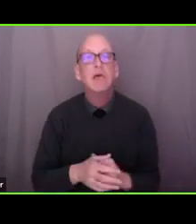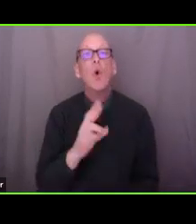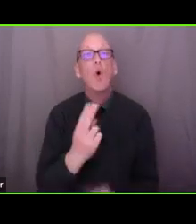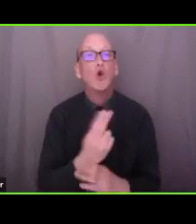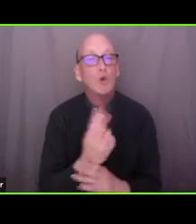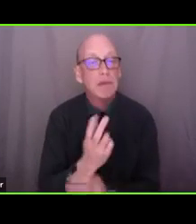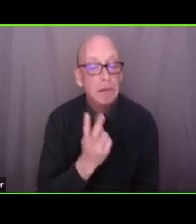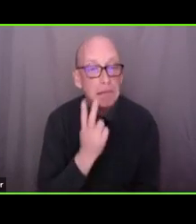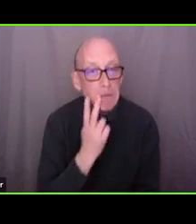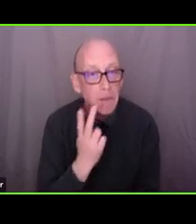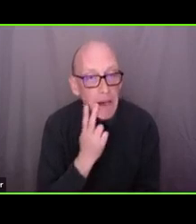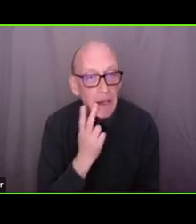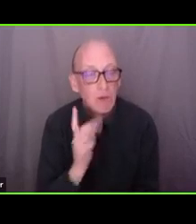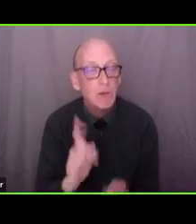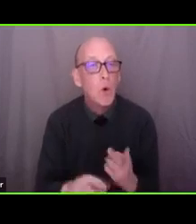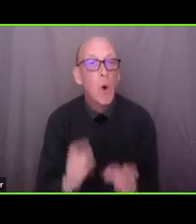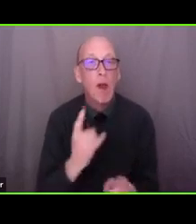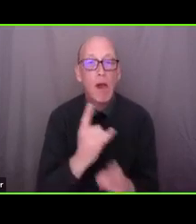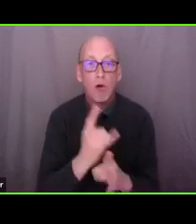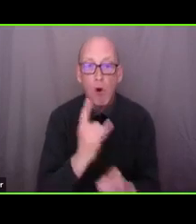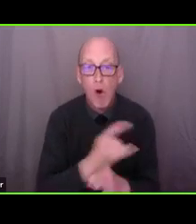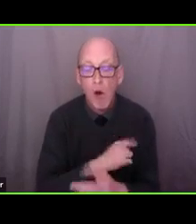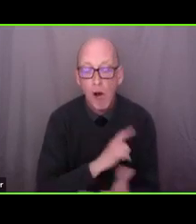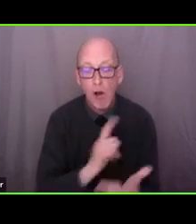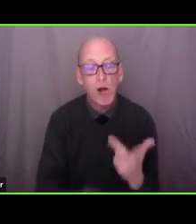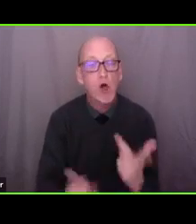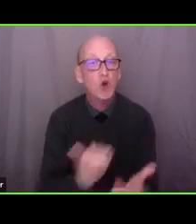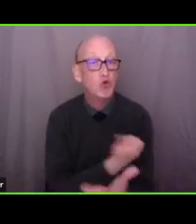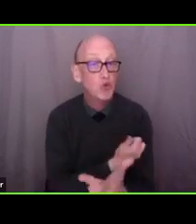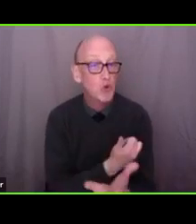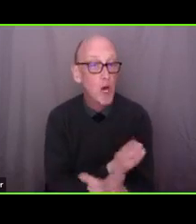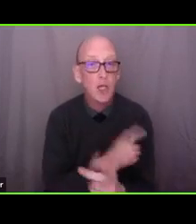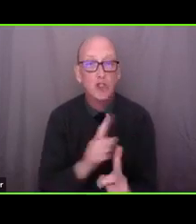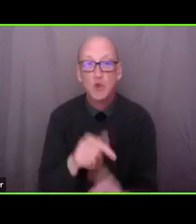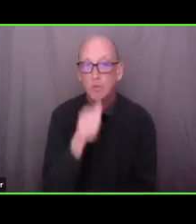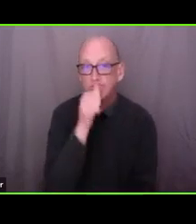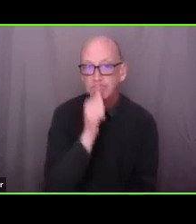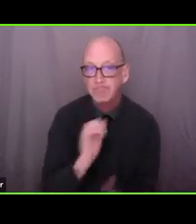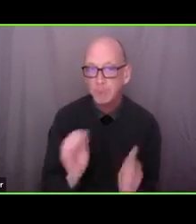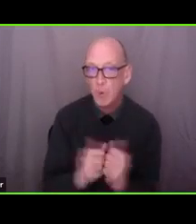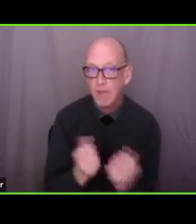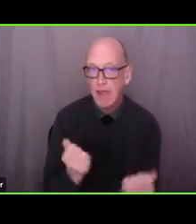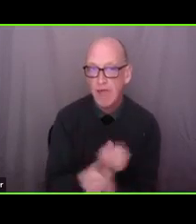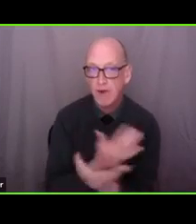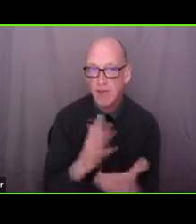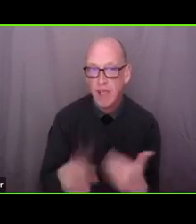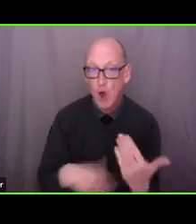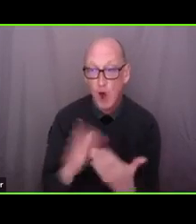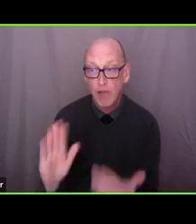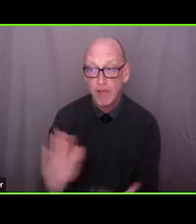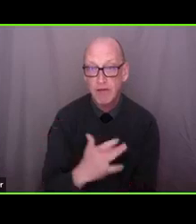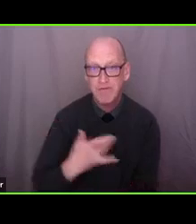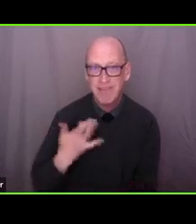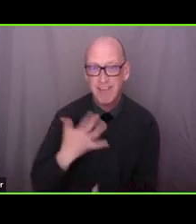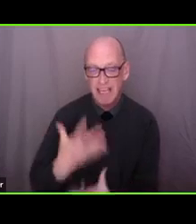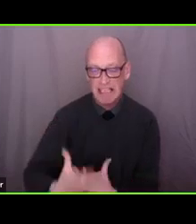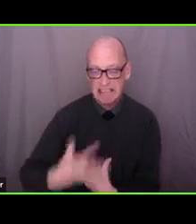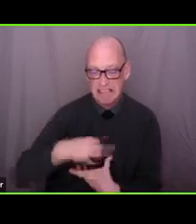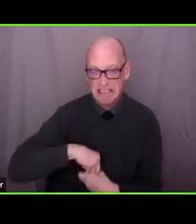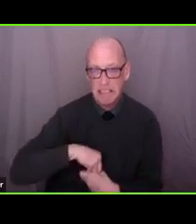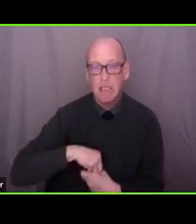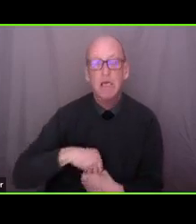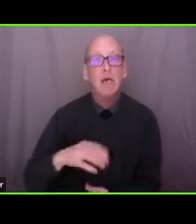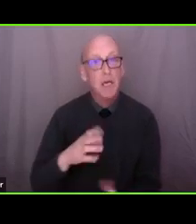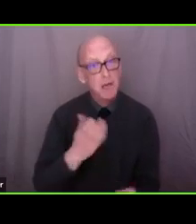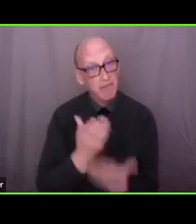or alcohol or drugs to cope with the feelings they have inside, which are valid feelings. So we